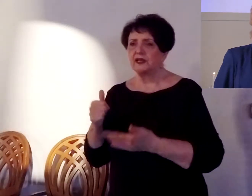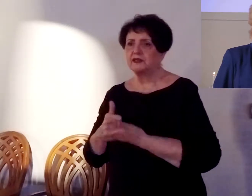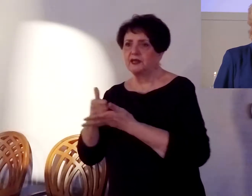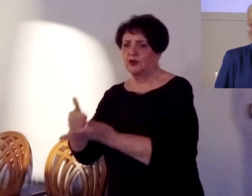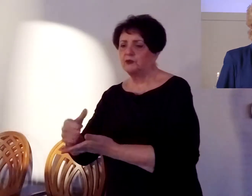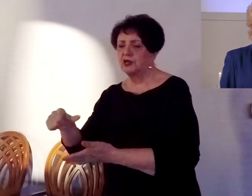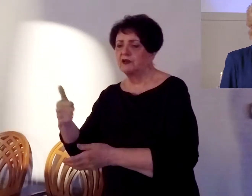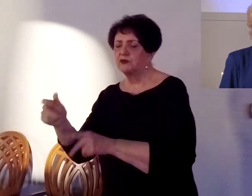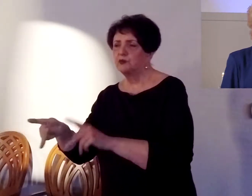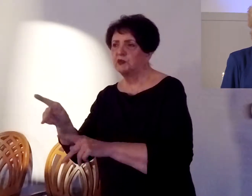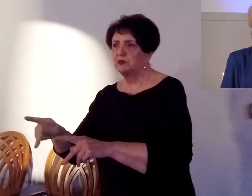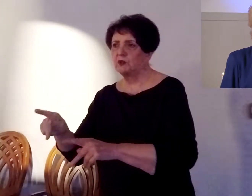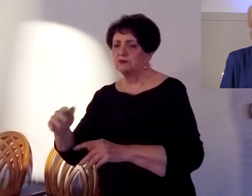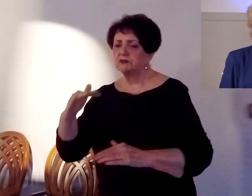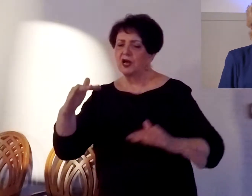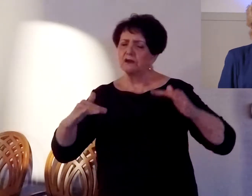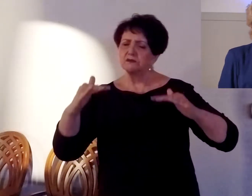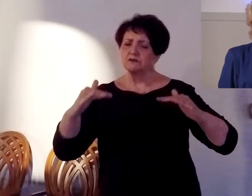Ha-ha.